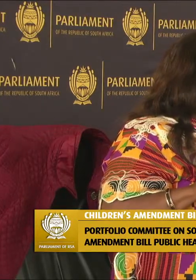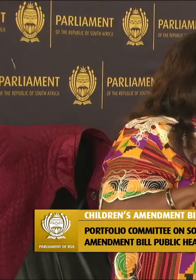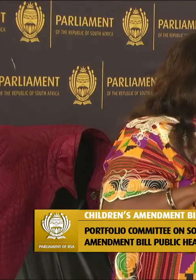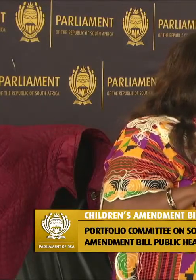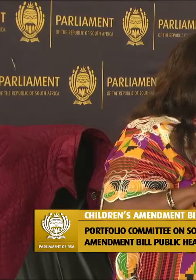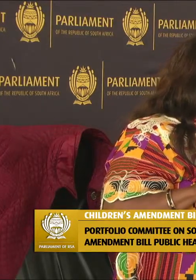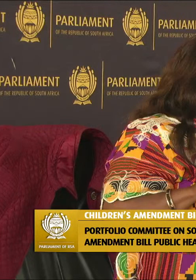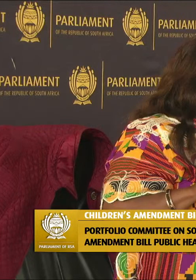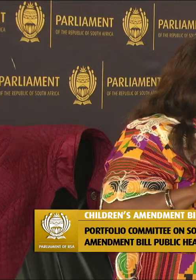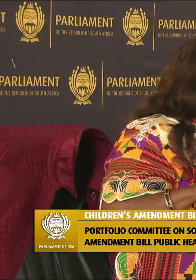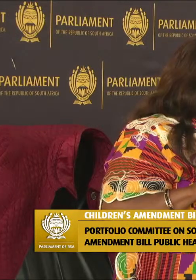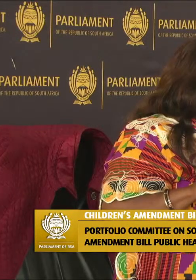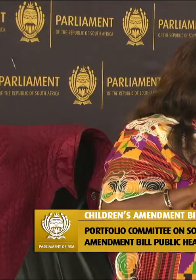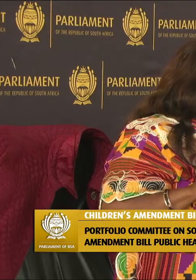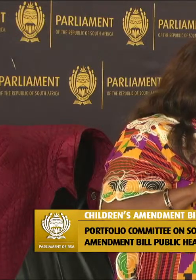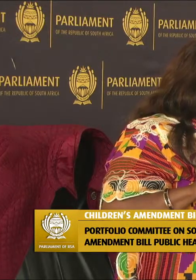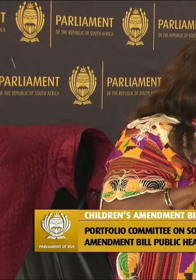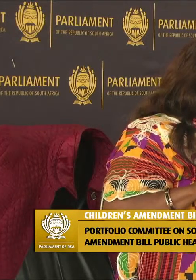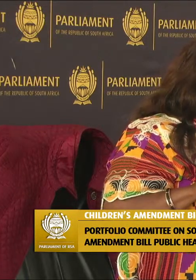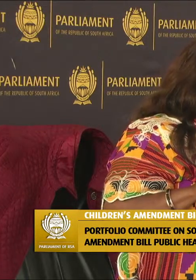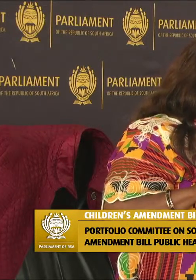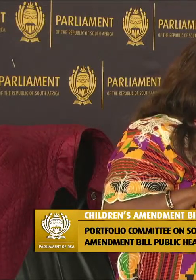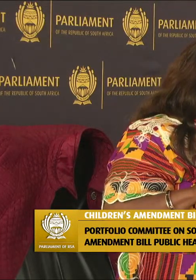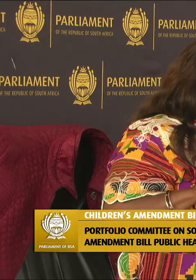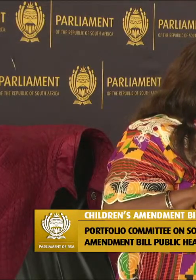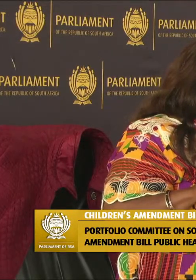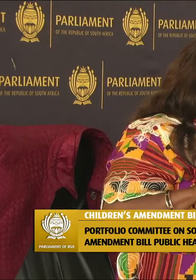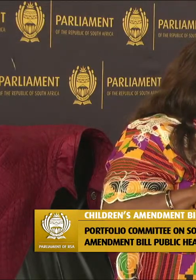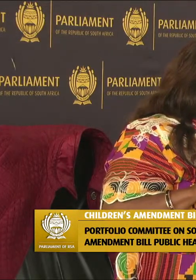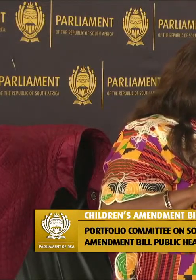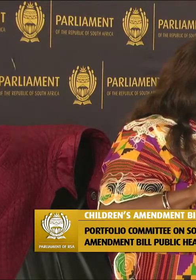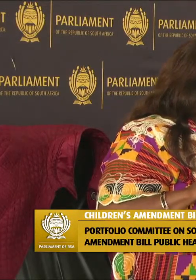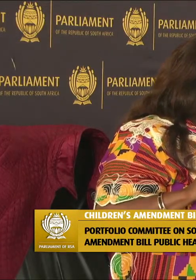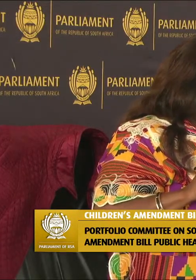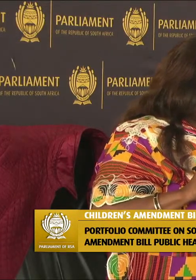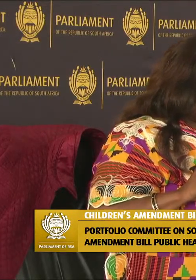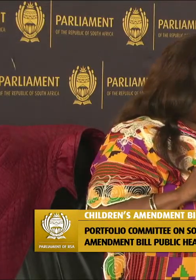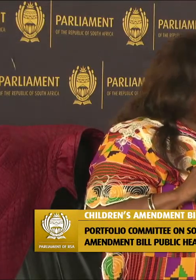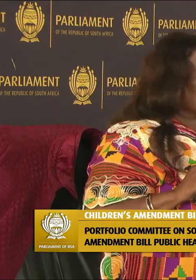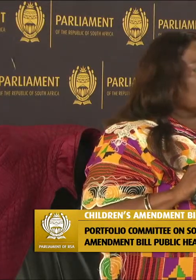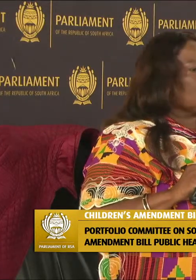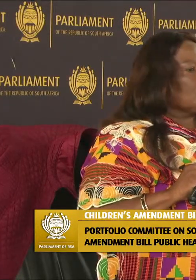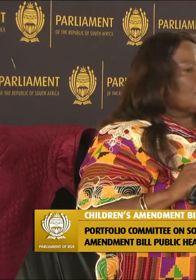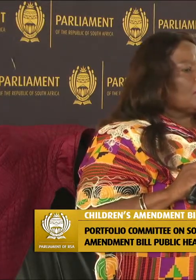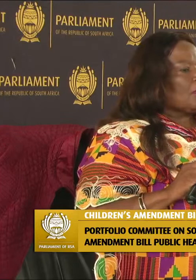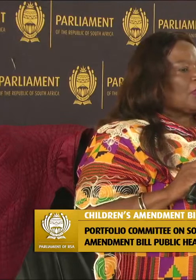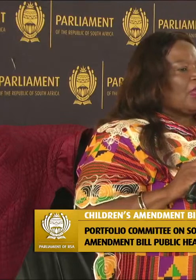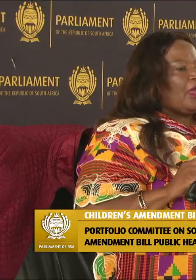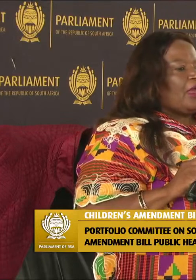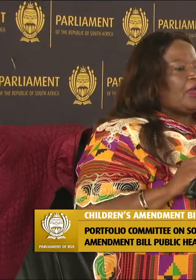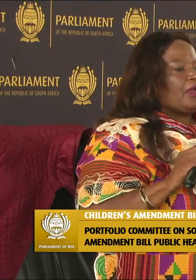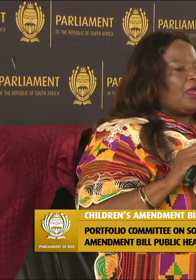talk about the raising of parents, the raising of kids by the parents.